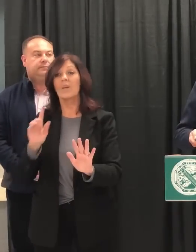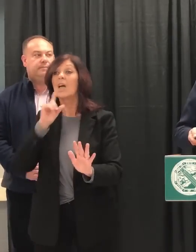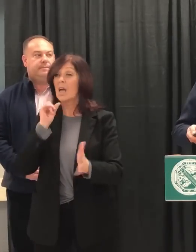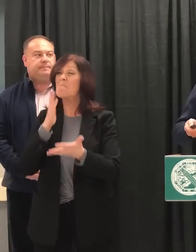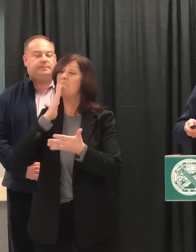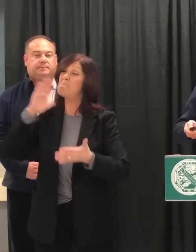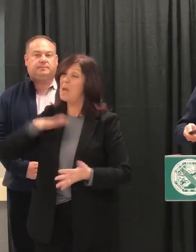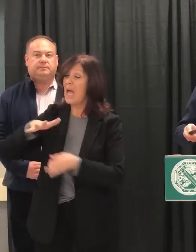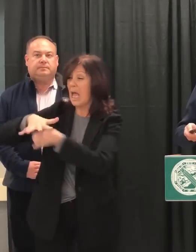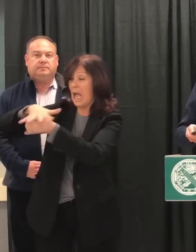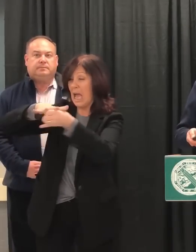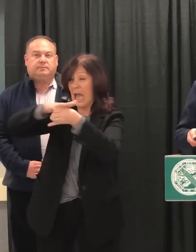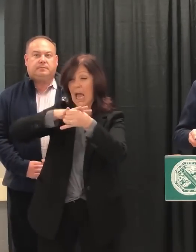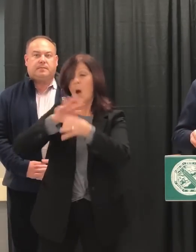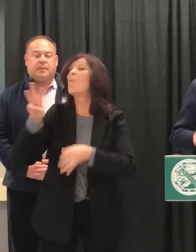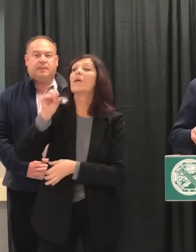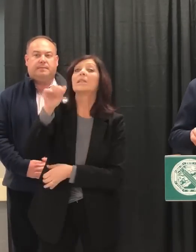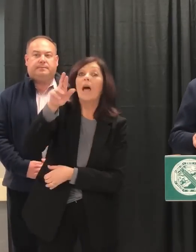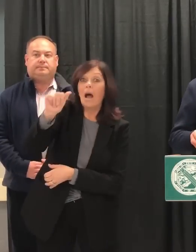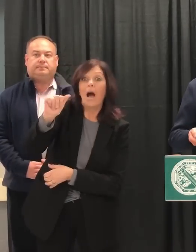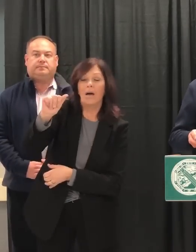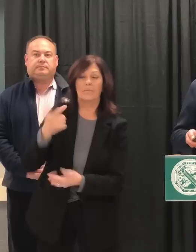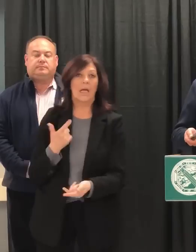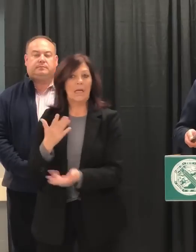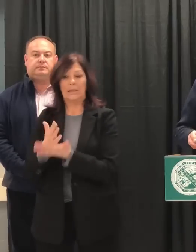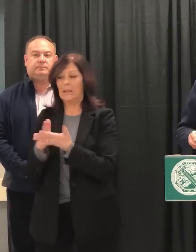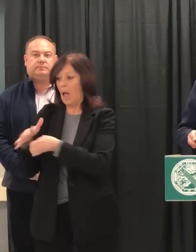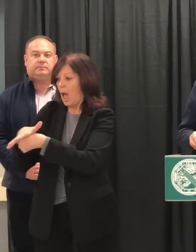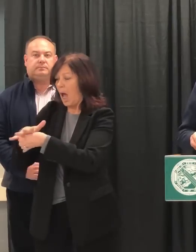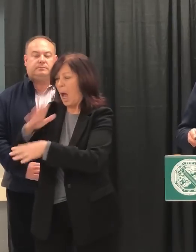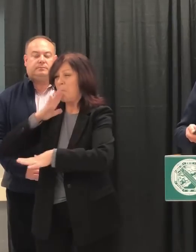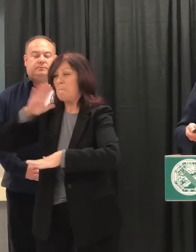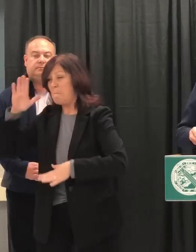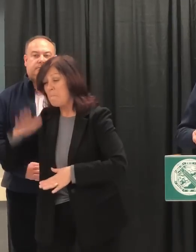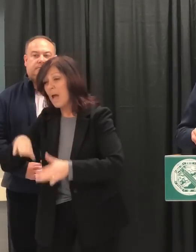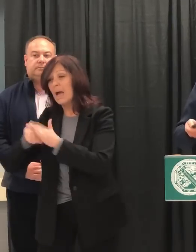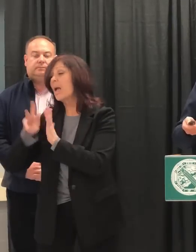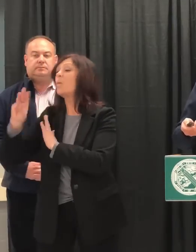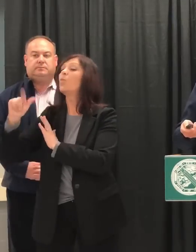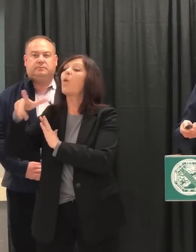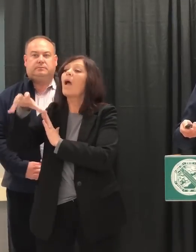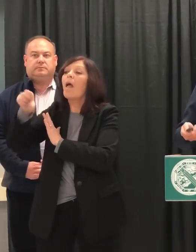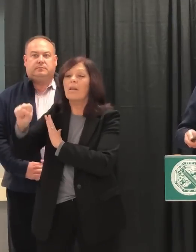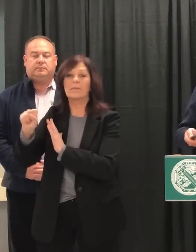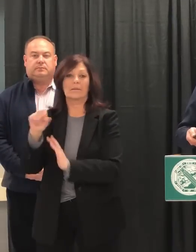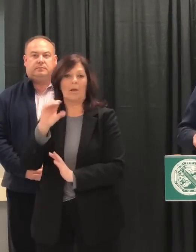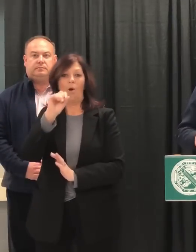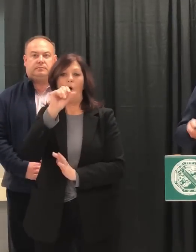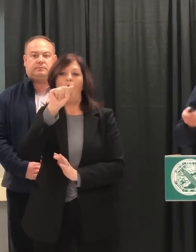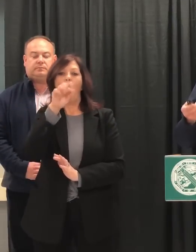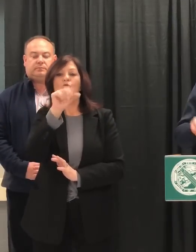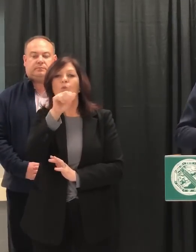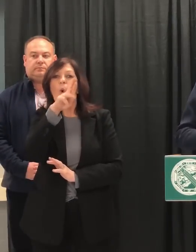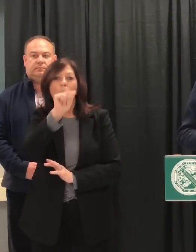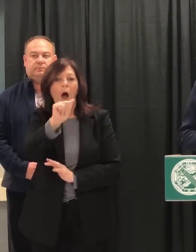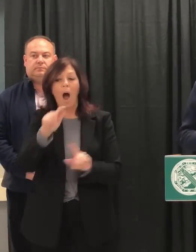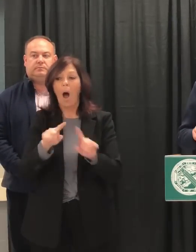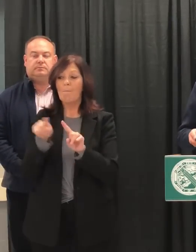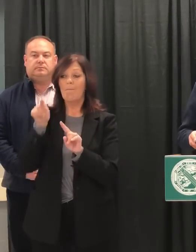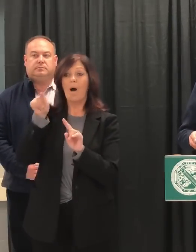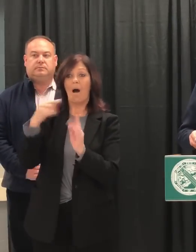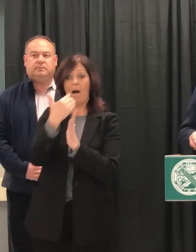sections in the town of West Seneca. There are some really bad sections in the town of Wales and the town of Aurora. But these are the ones that have